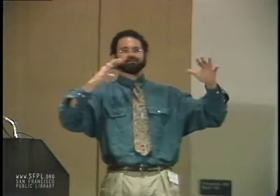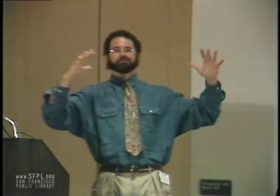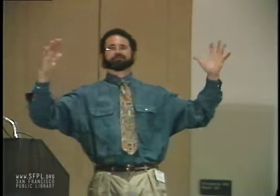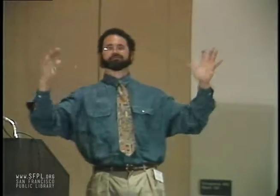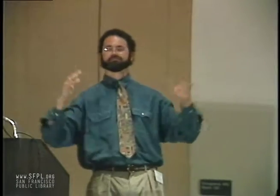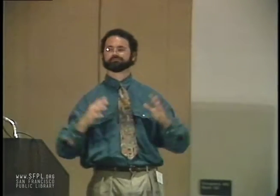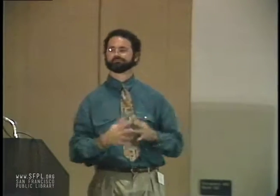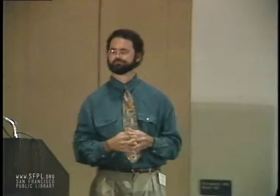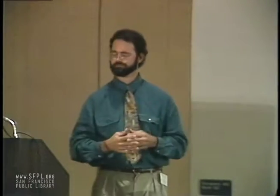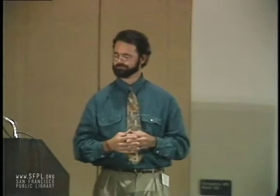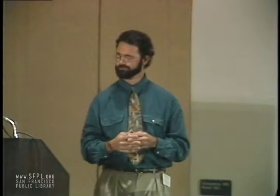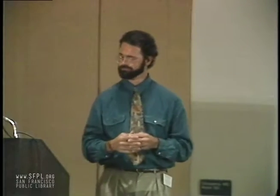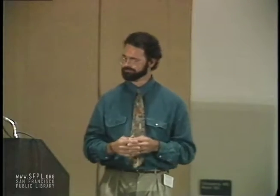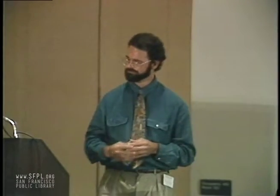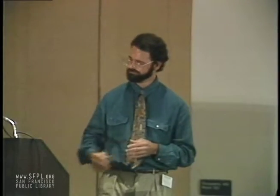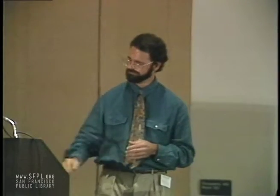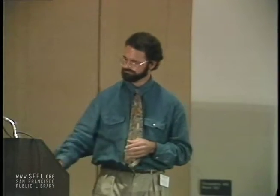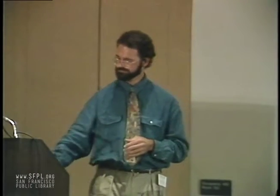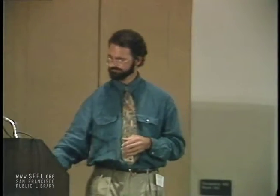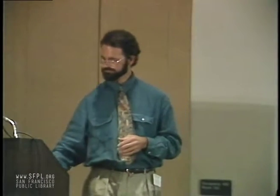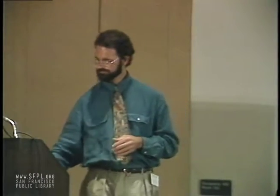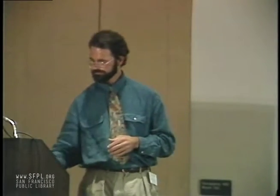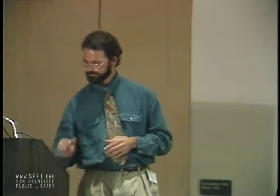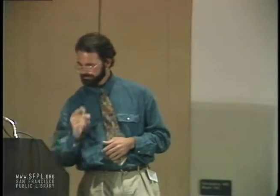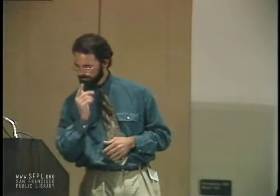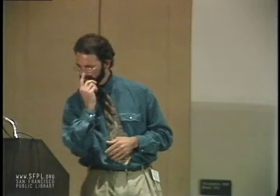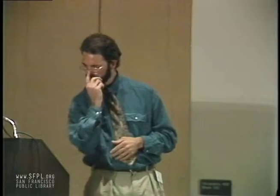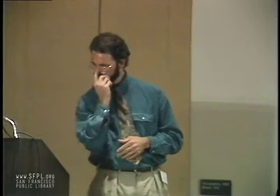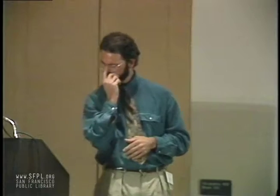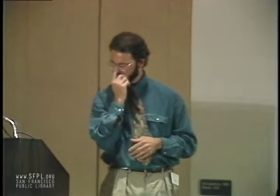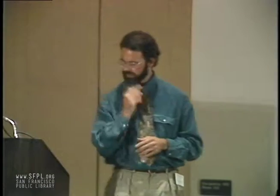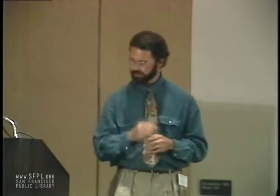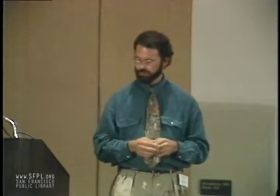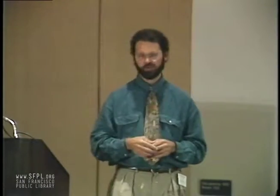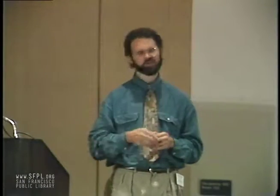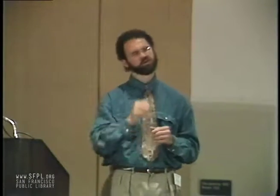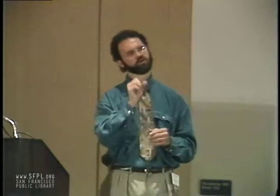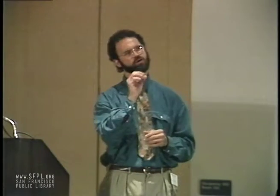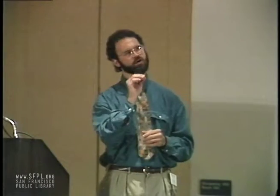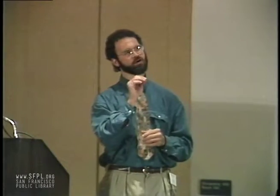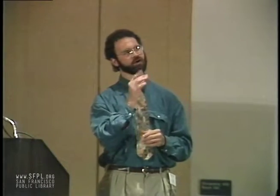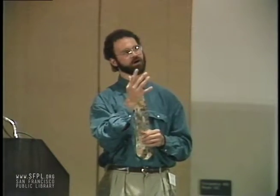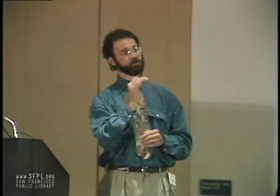this, the community can be expanded and growth can take place.